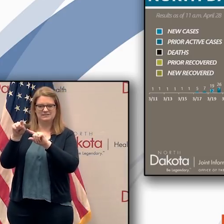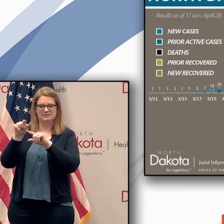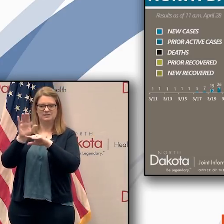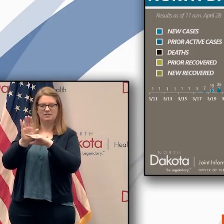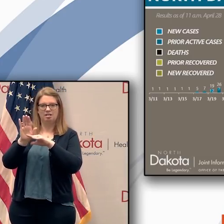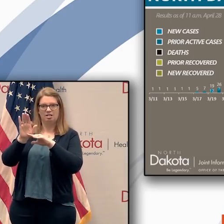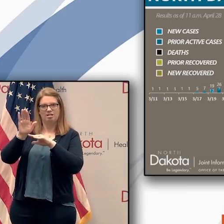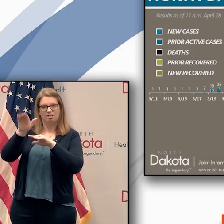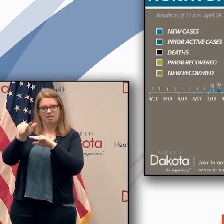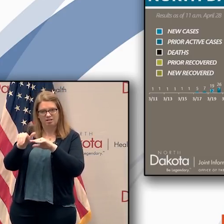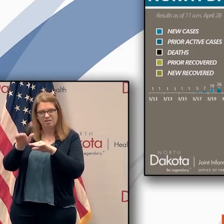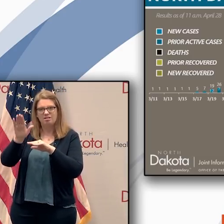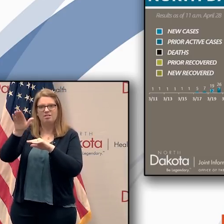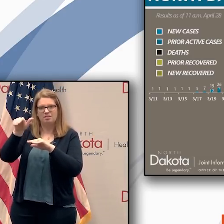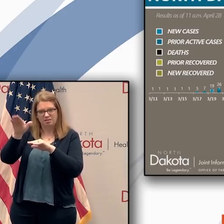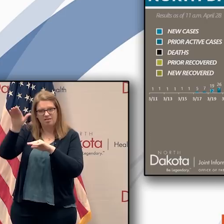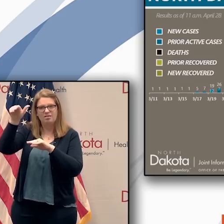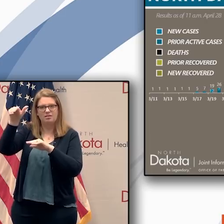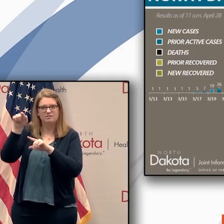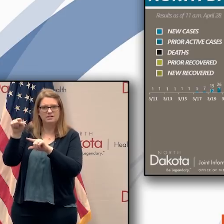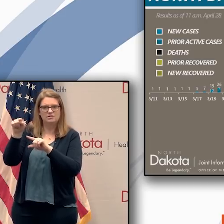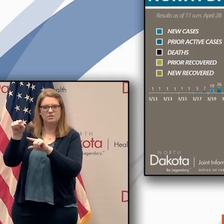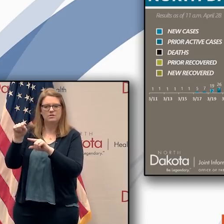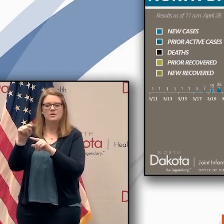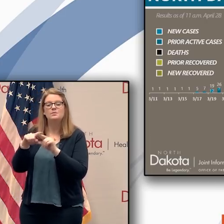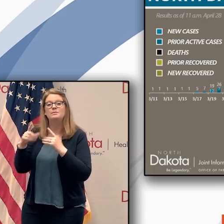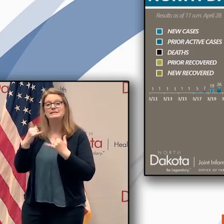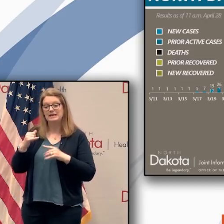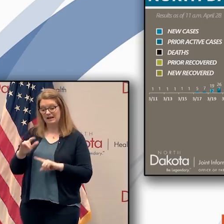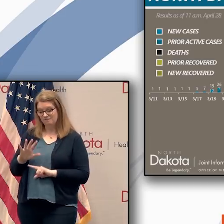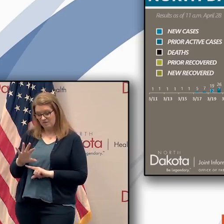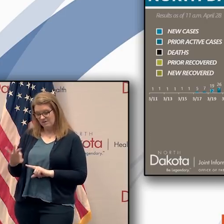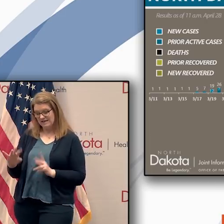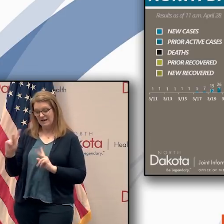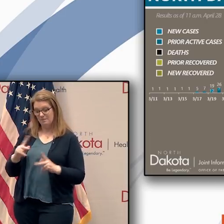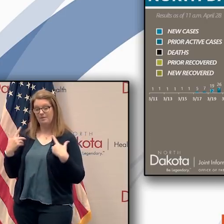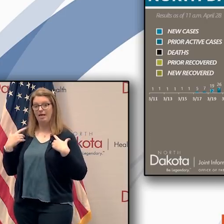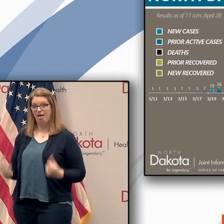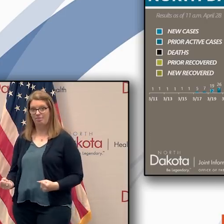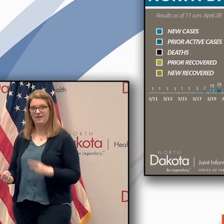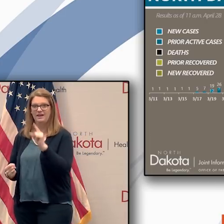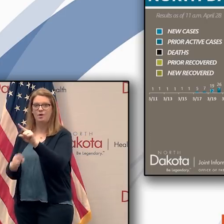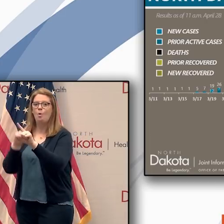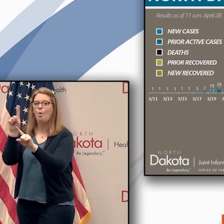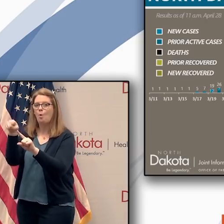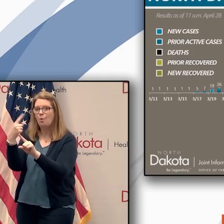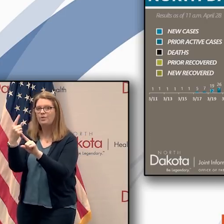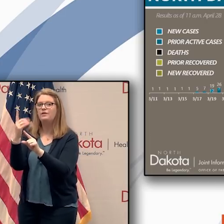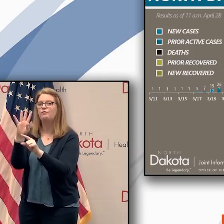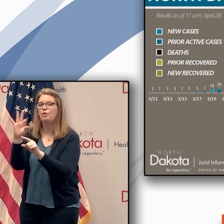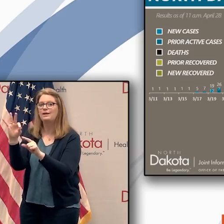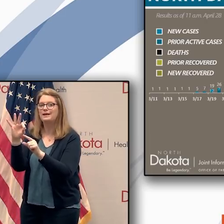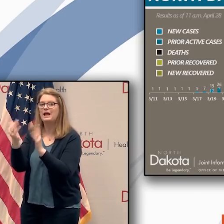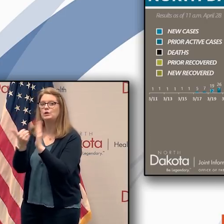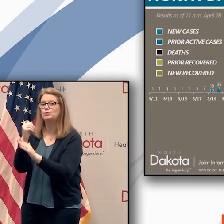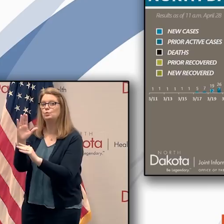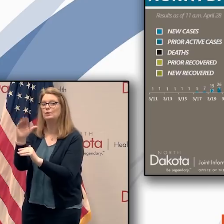case number in an absolute sense, but again, really want the state and the citizens and policymakers